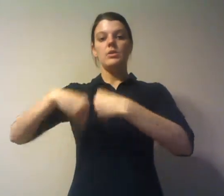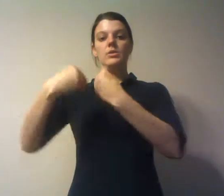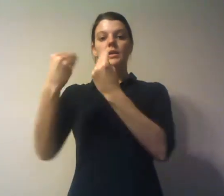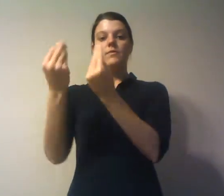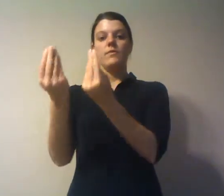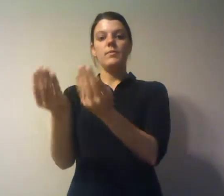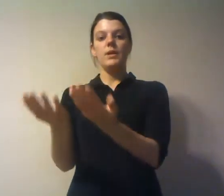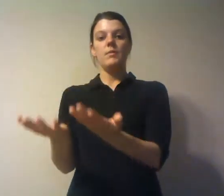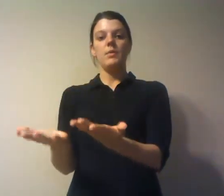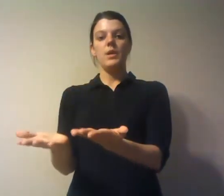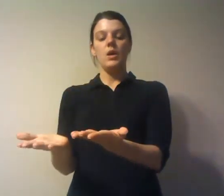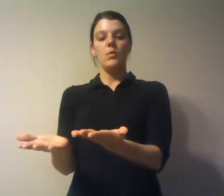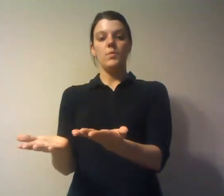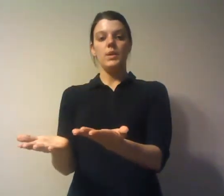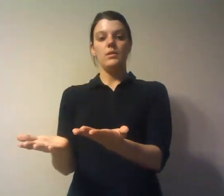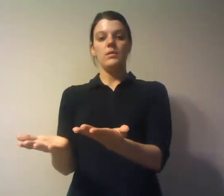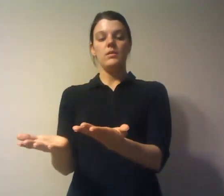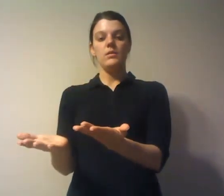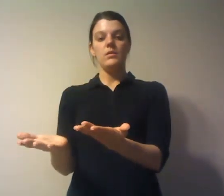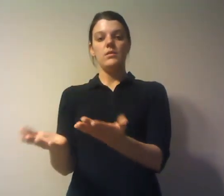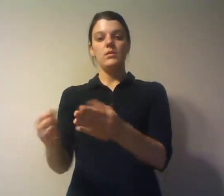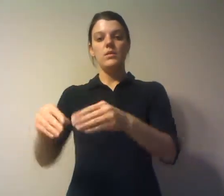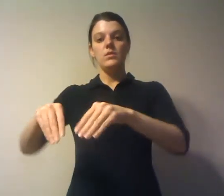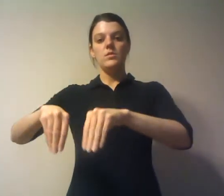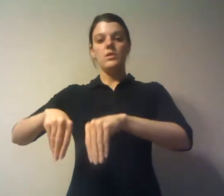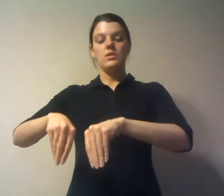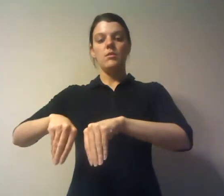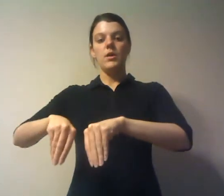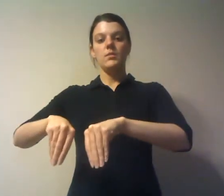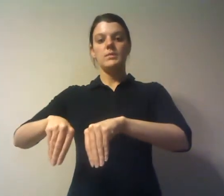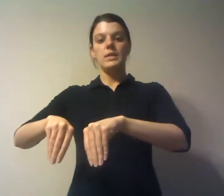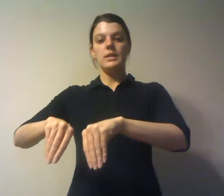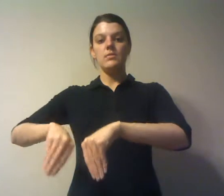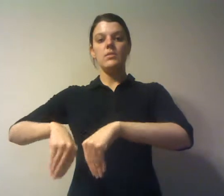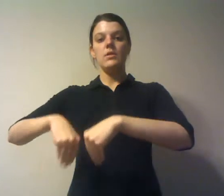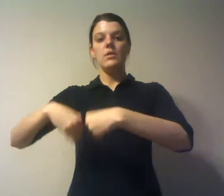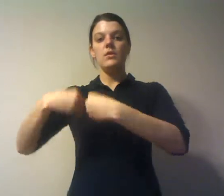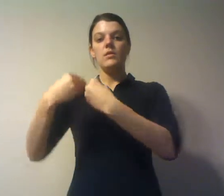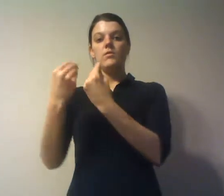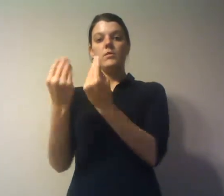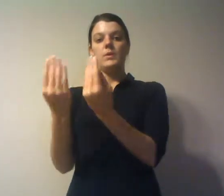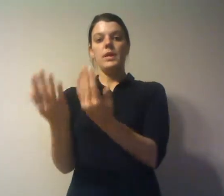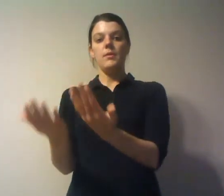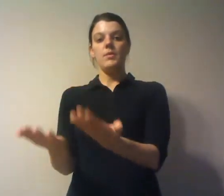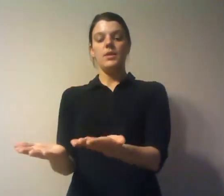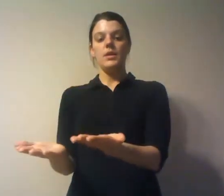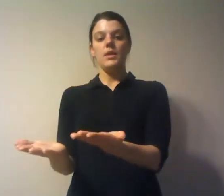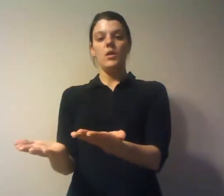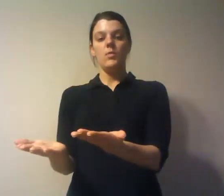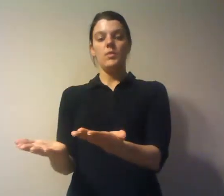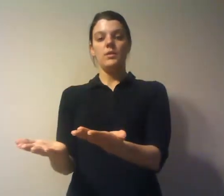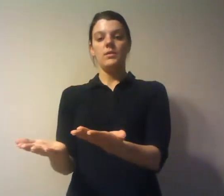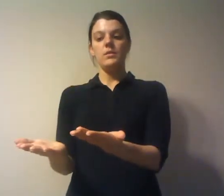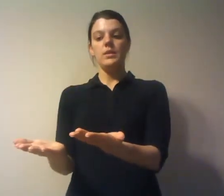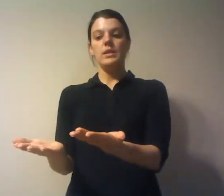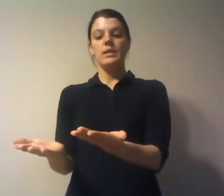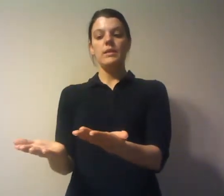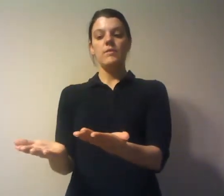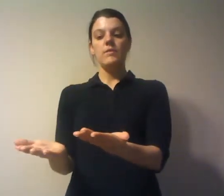you kind of flip it up and open. So we start palms down, flip it up and open. Giver